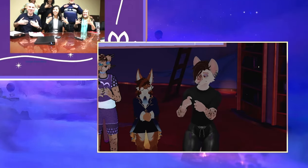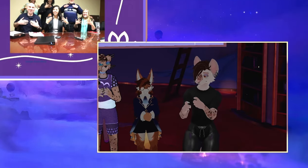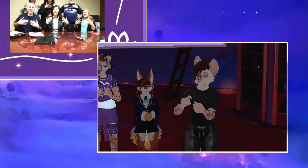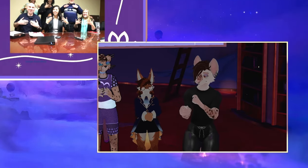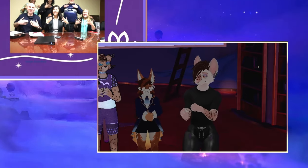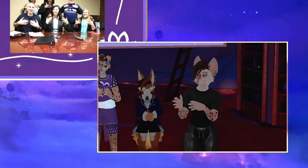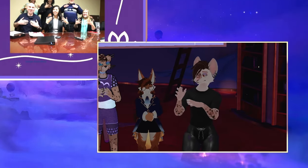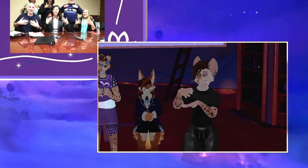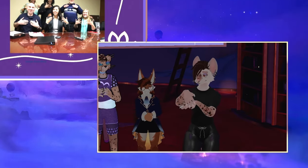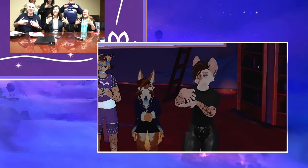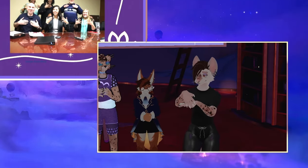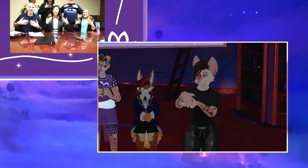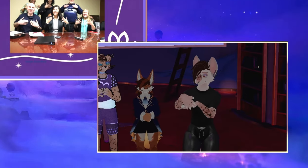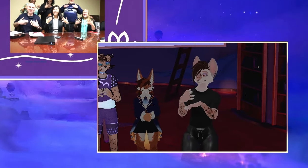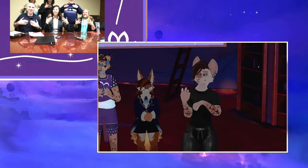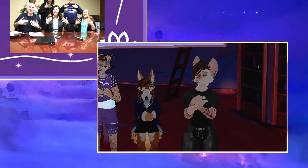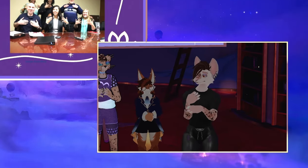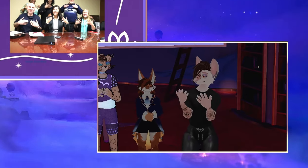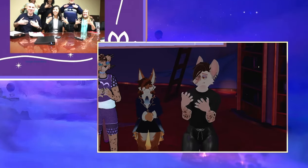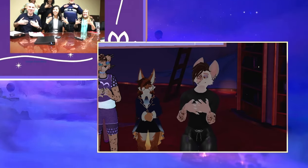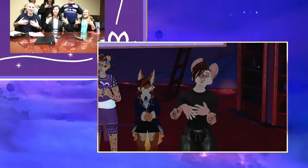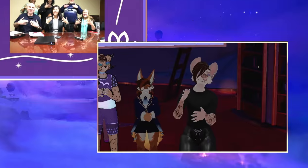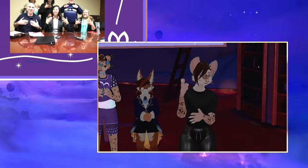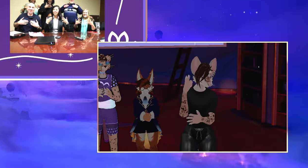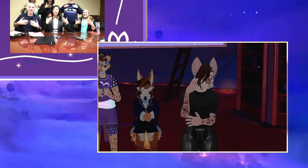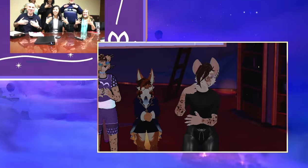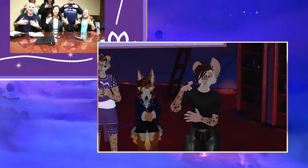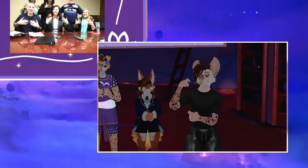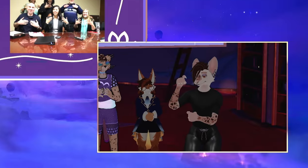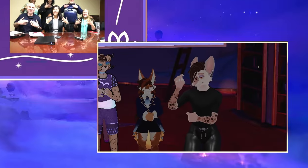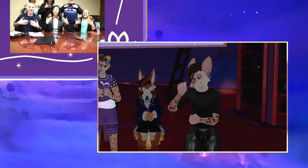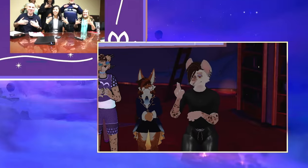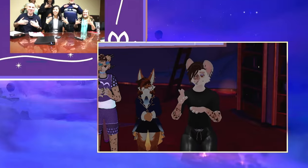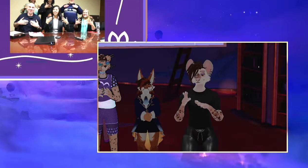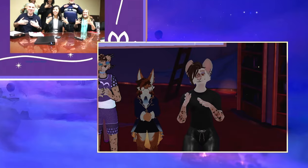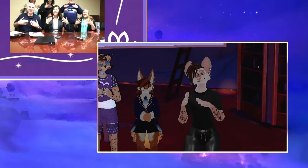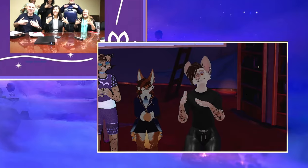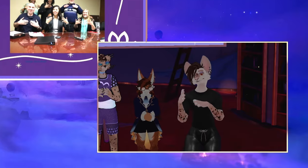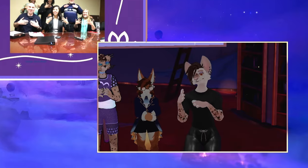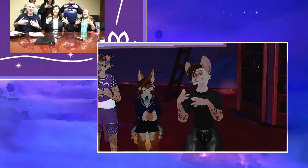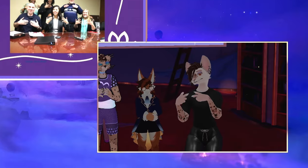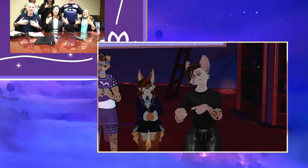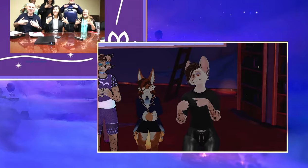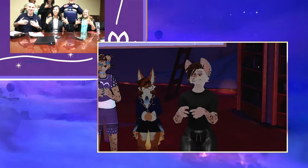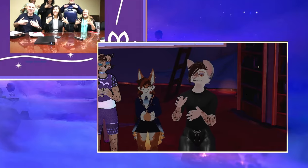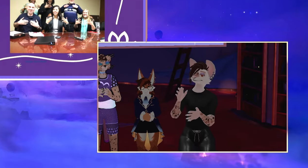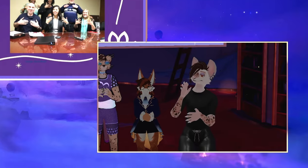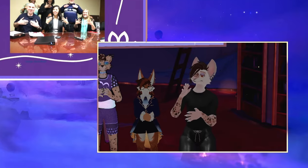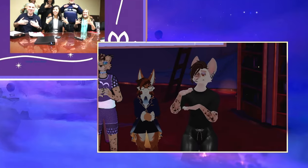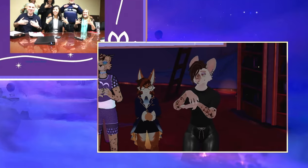through cochlears, through hearing aids, any sort of difficulty with spoken English or spoken language at all.